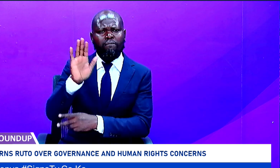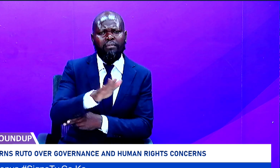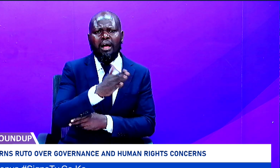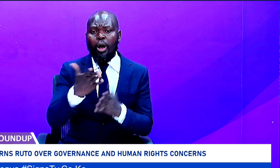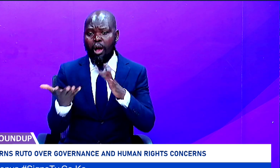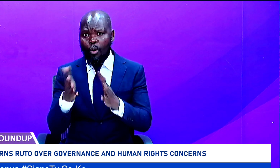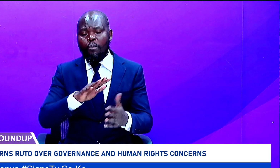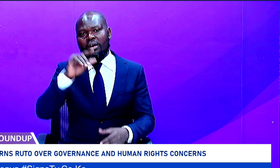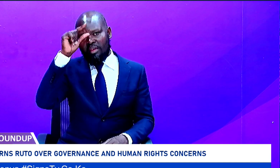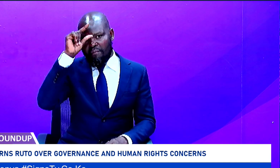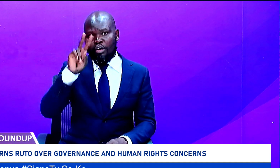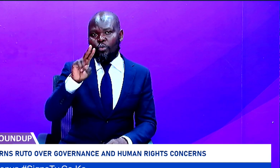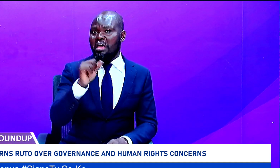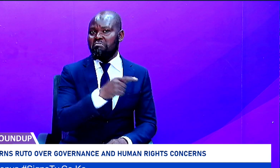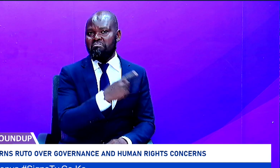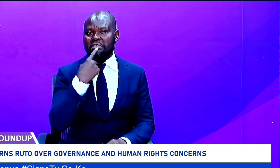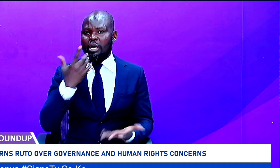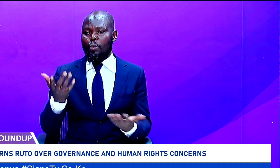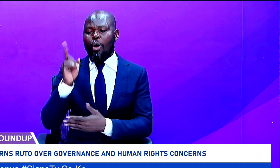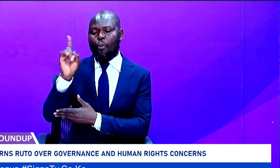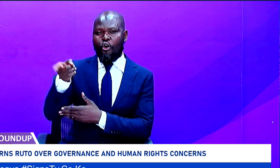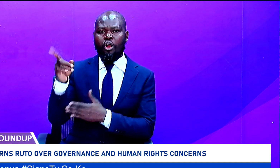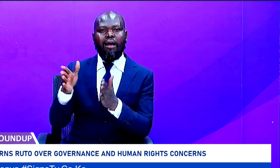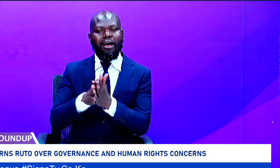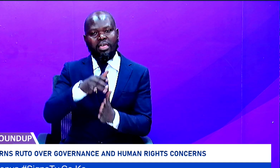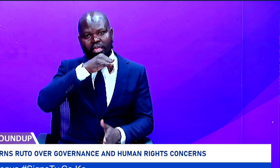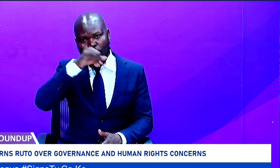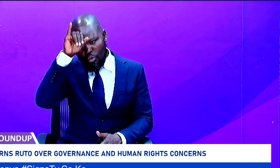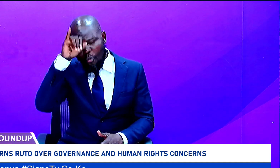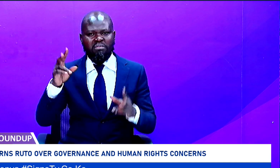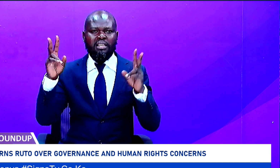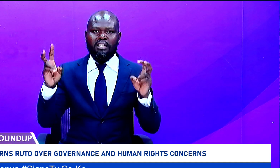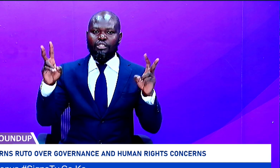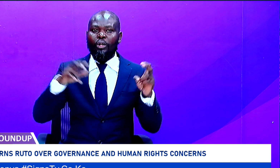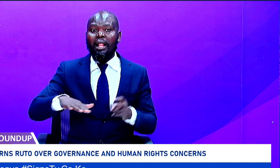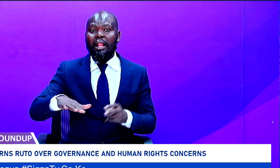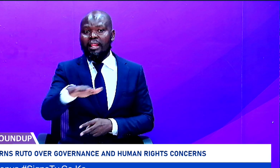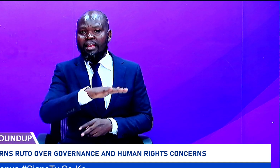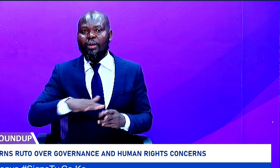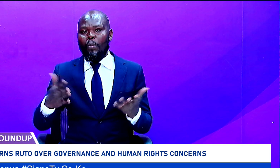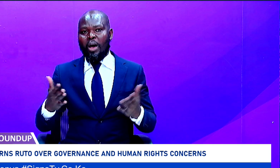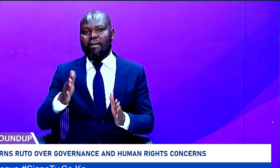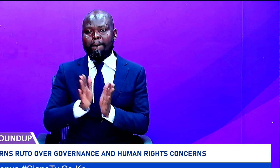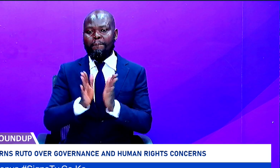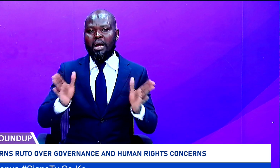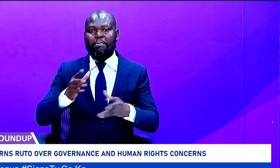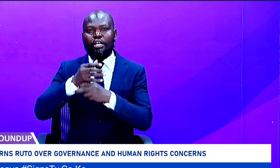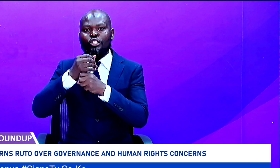the United States, Gachagua cited human rights abuse flagged by the U.S. government and warned that ignoring such issues